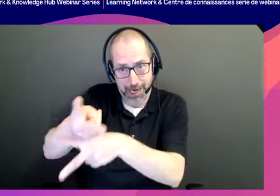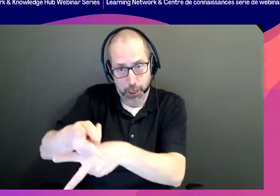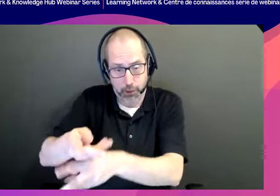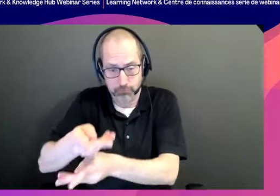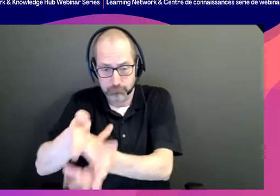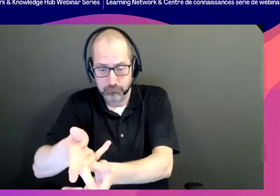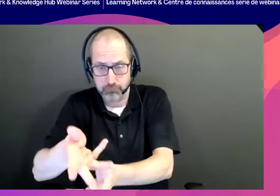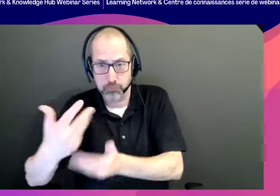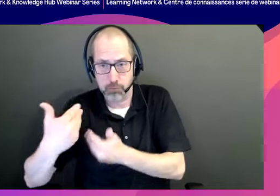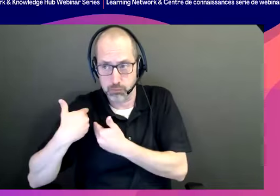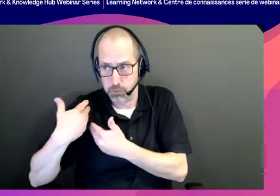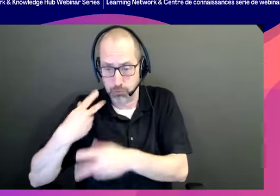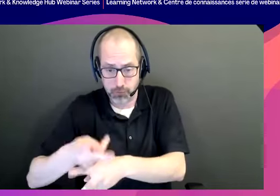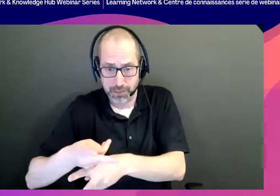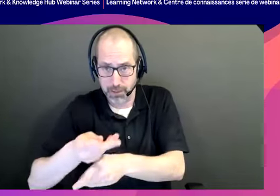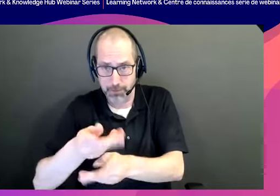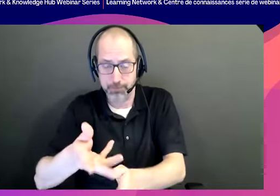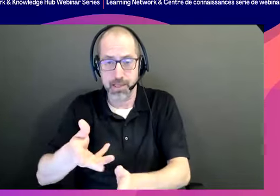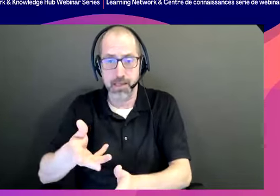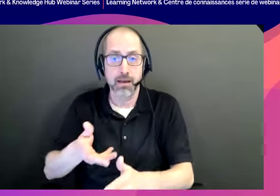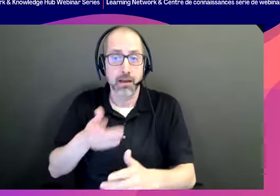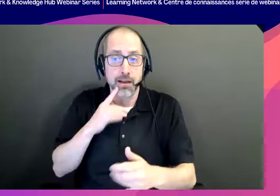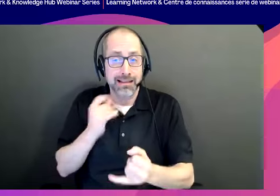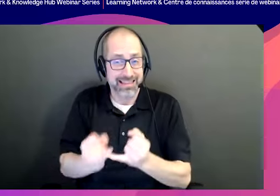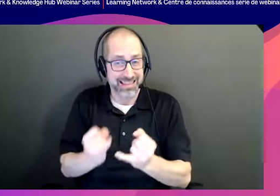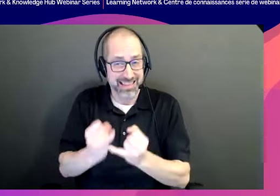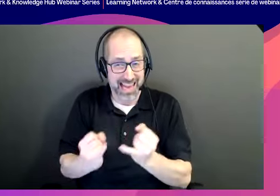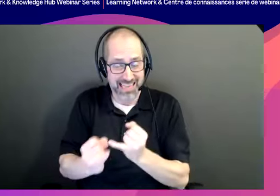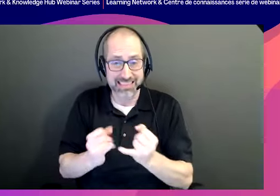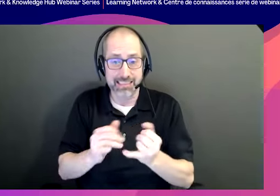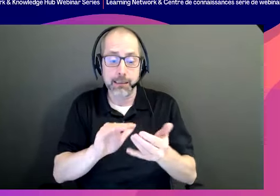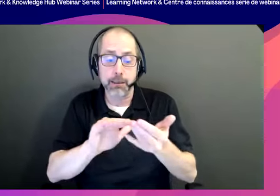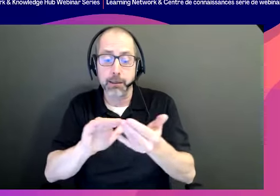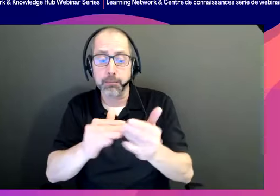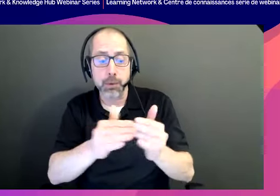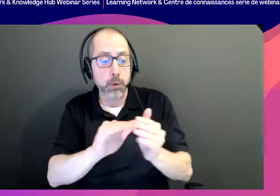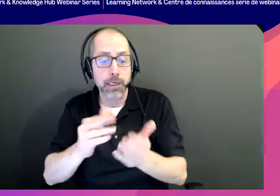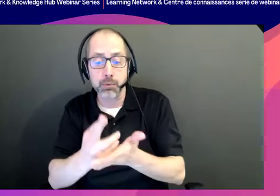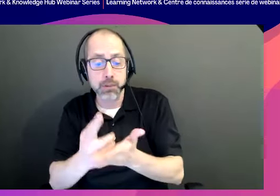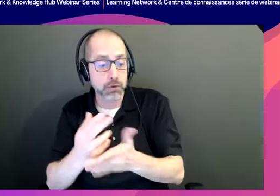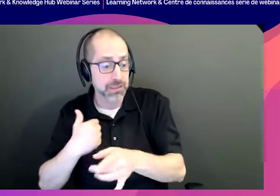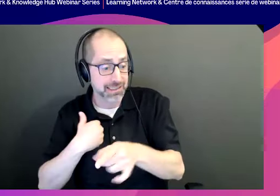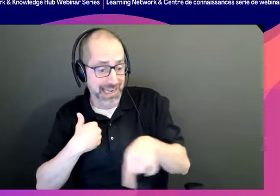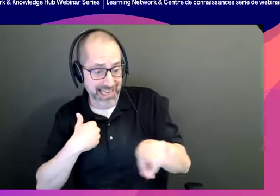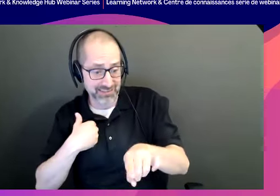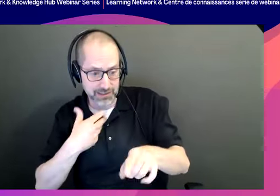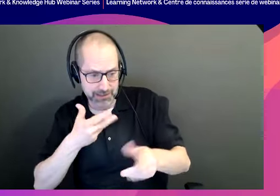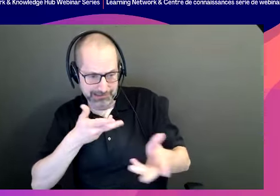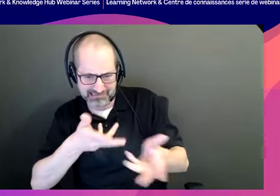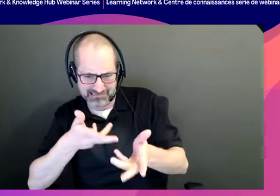be familiar with the community resources available and collaborate as much as possible.